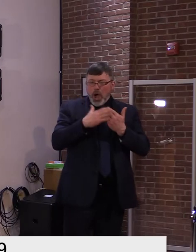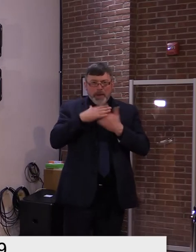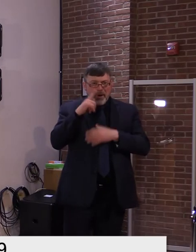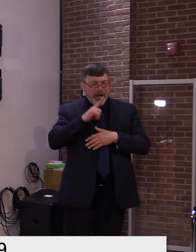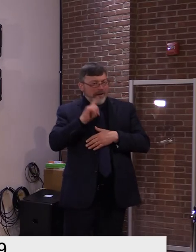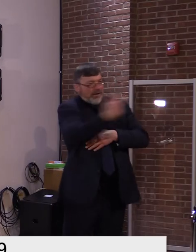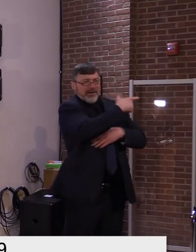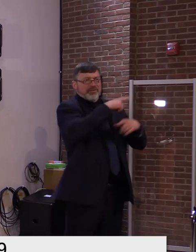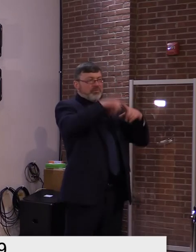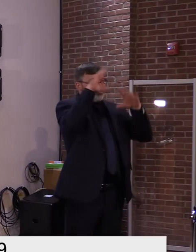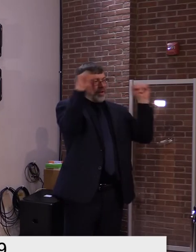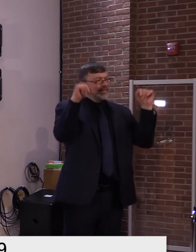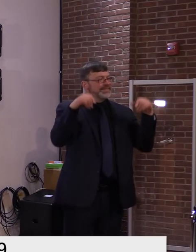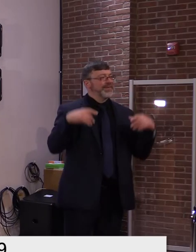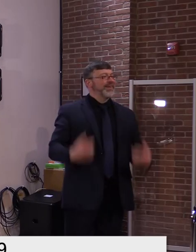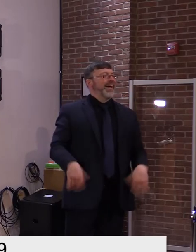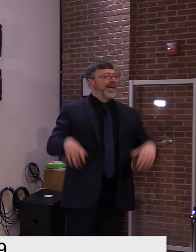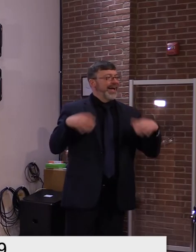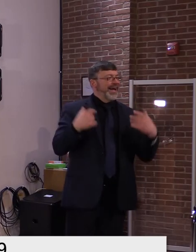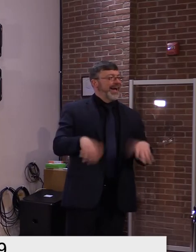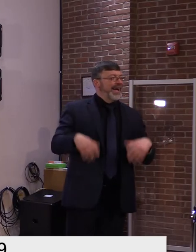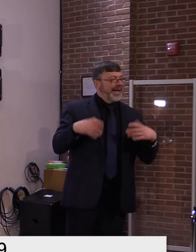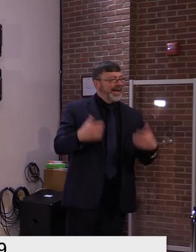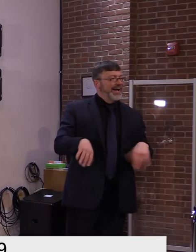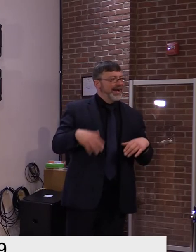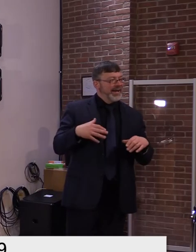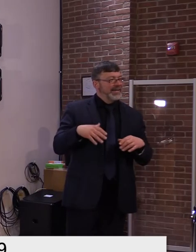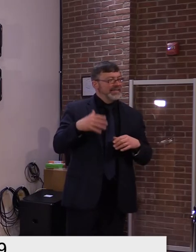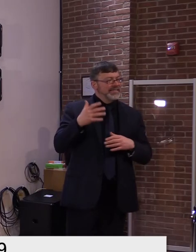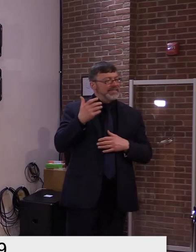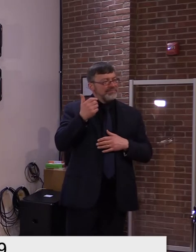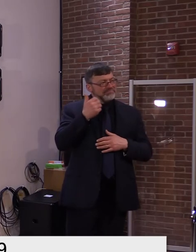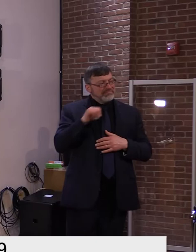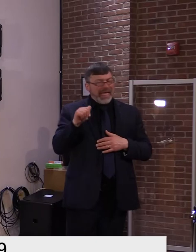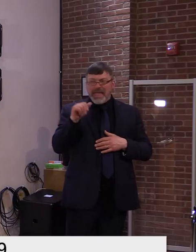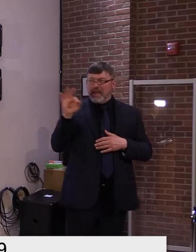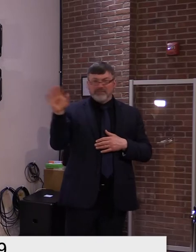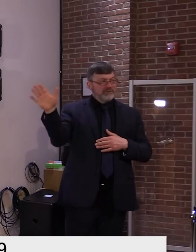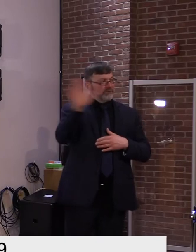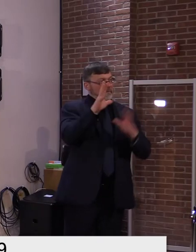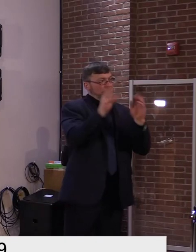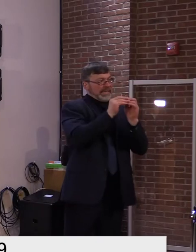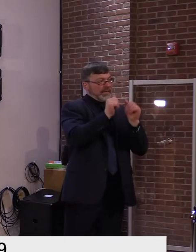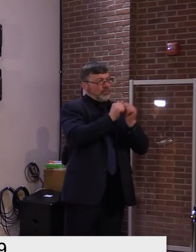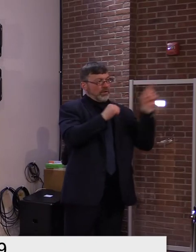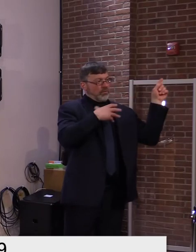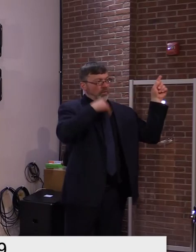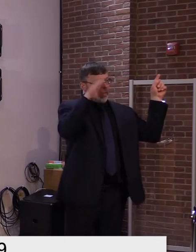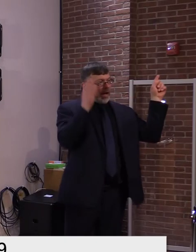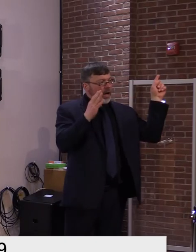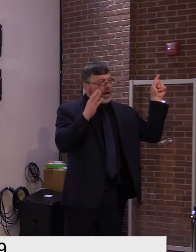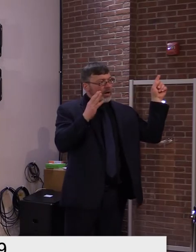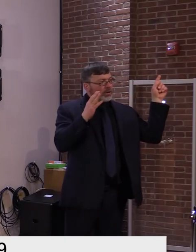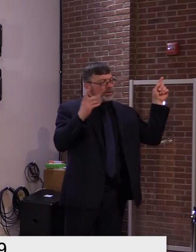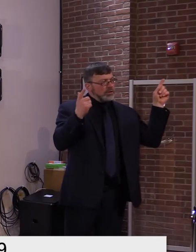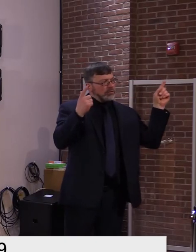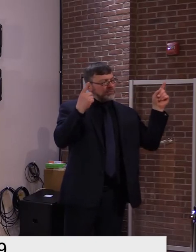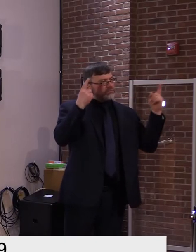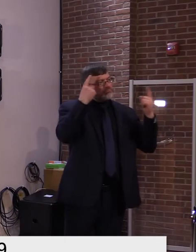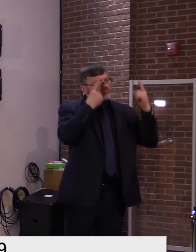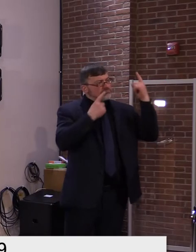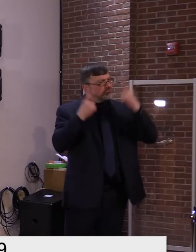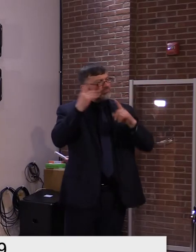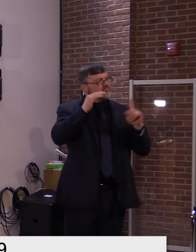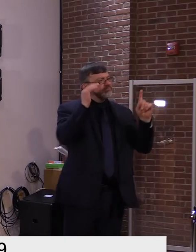president or the governors discussed asking the Chinese government to provide more transparency on how the virus